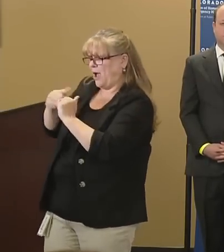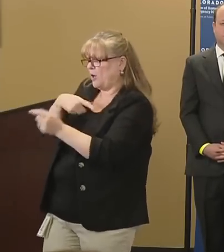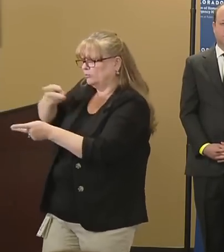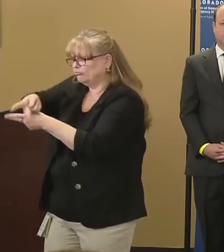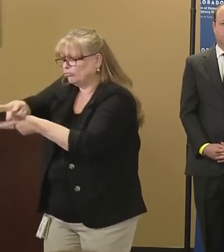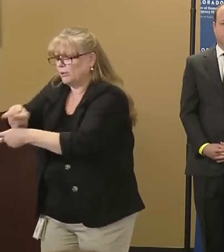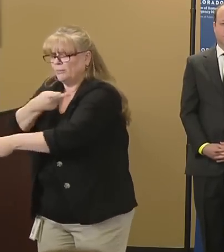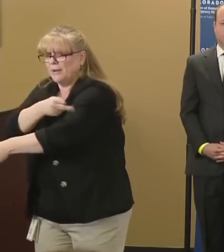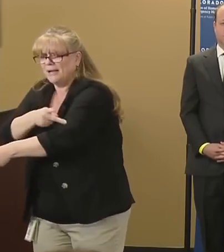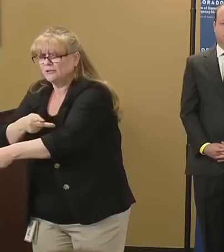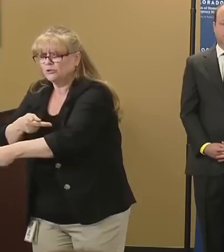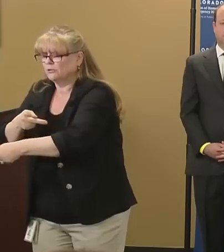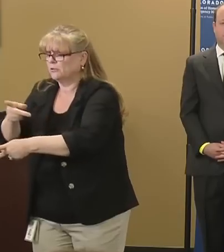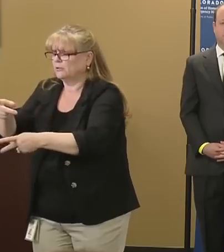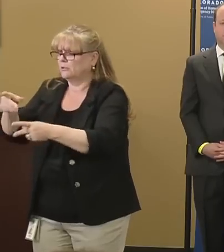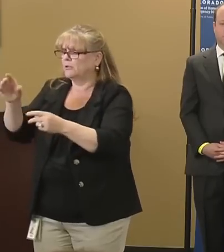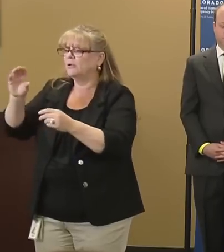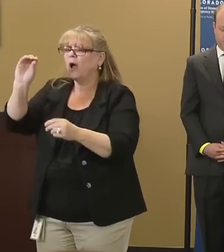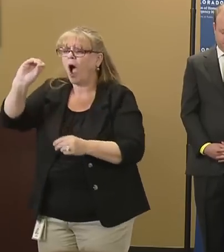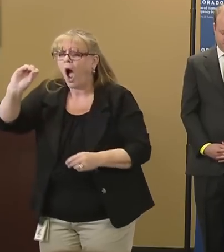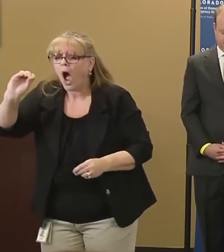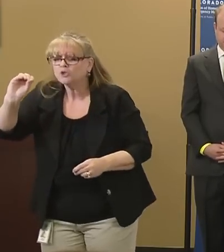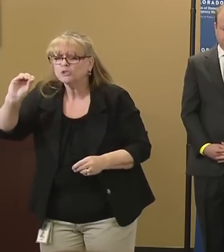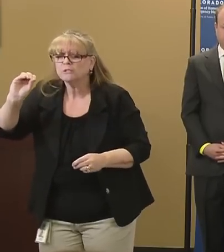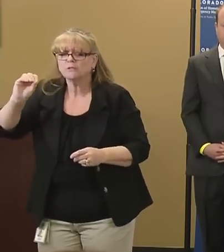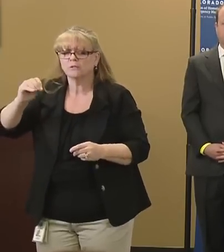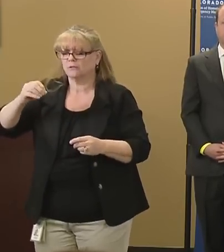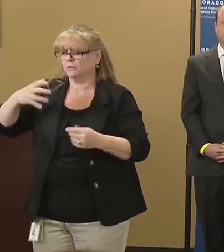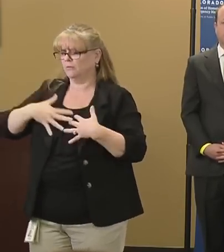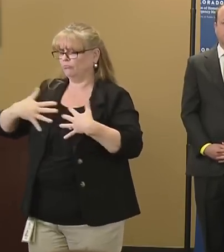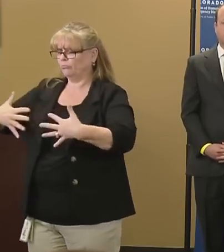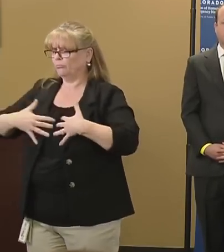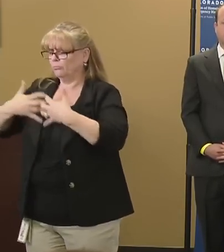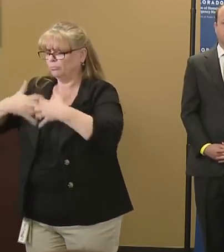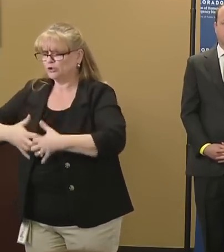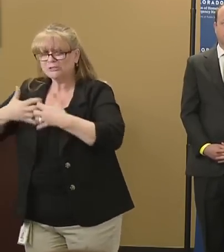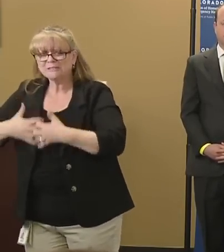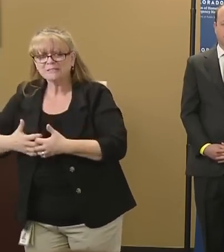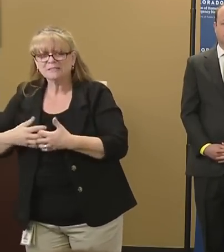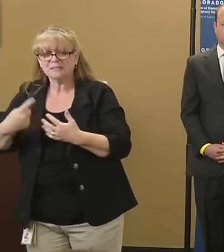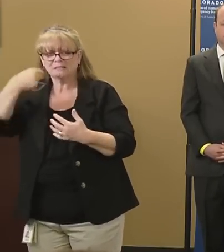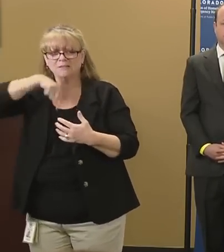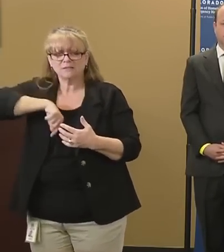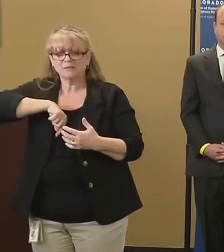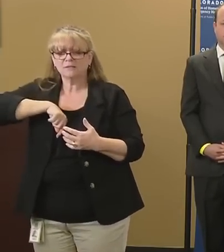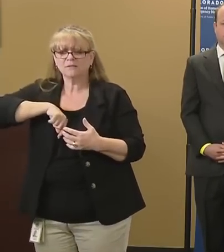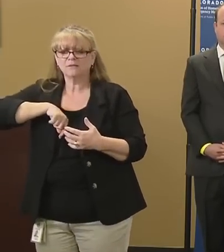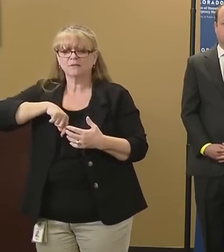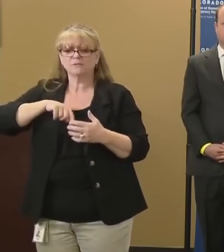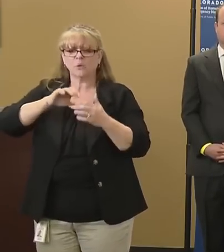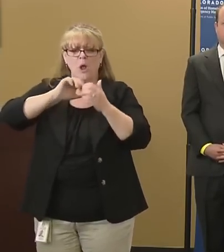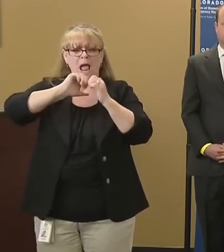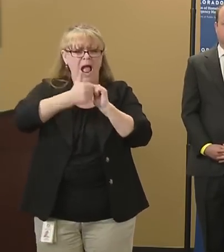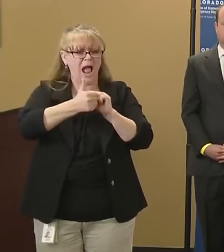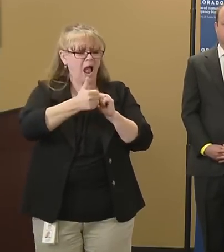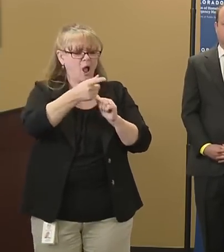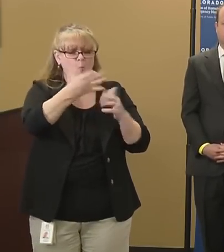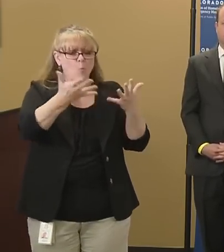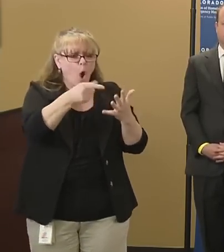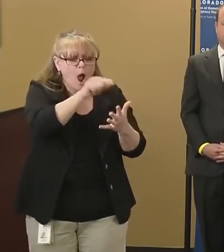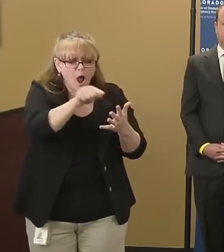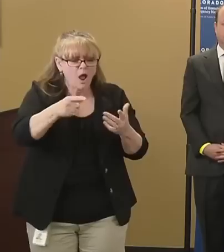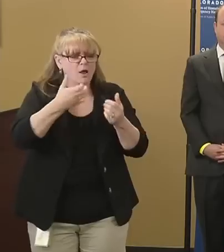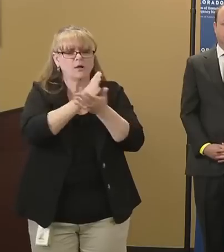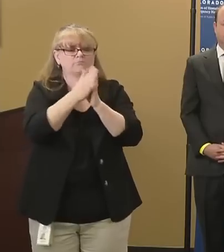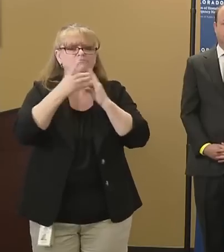if they get that bad. Can you talk a little bit about that frustration and what treatment techniques you're using and what's working and what's not? Yeah, so it's a